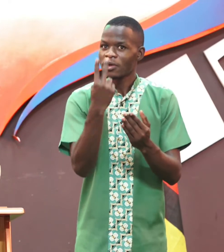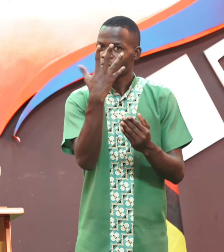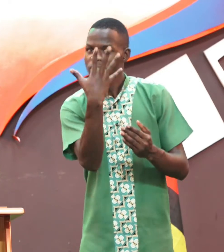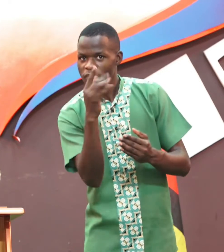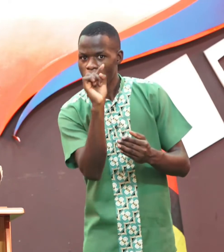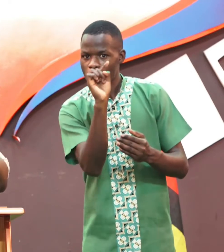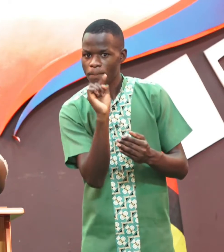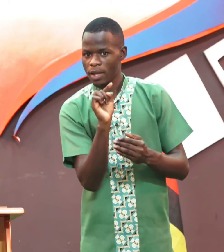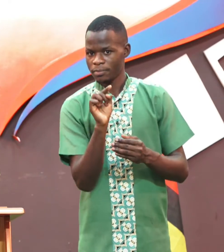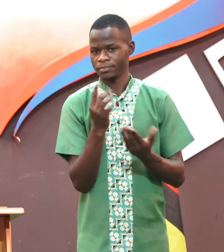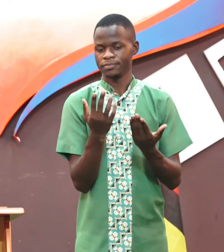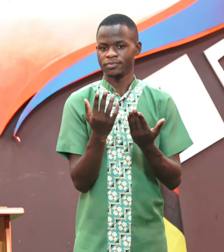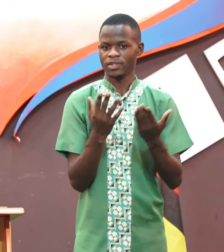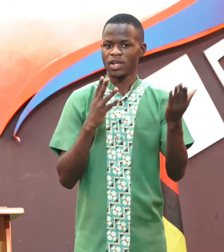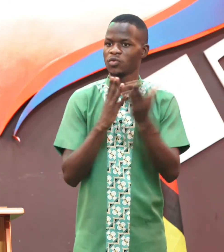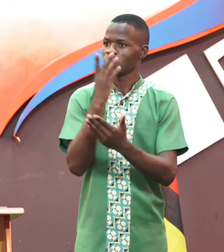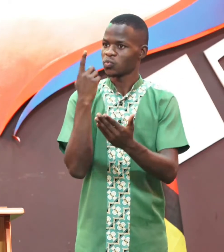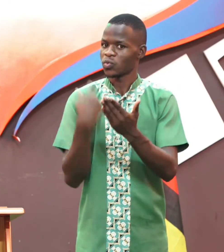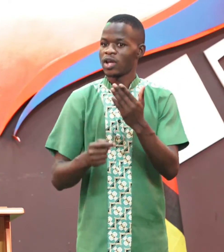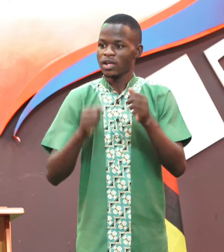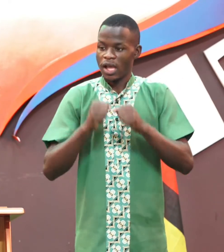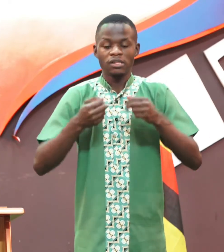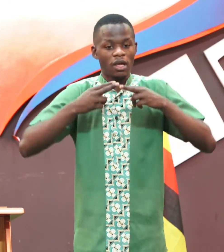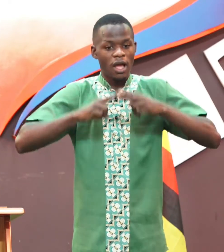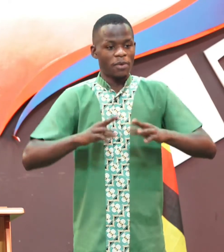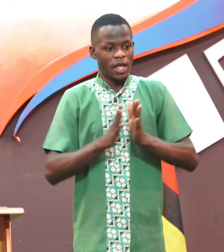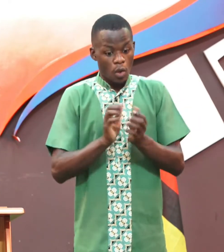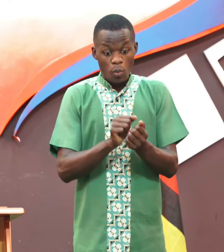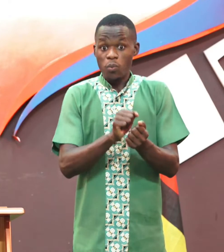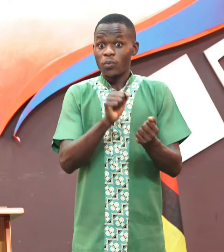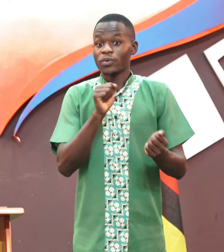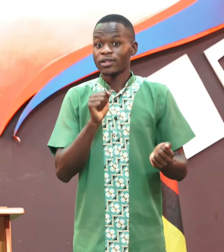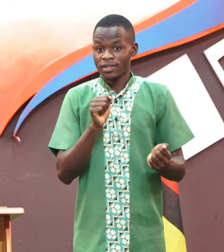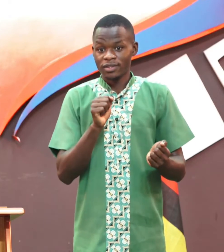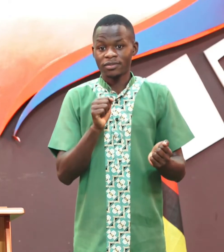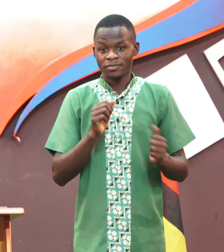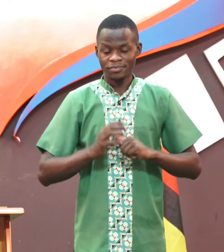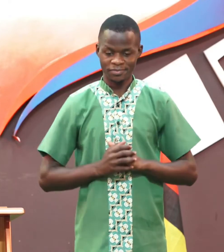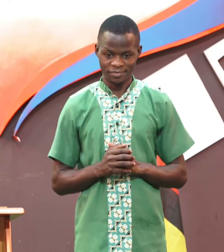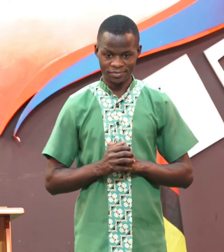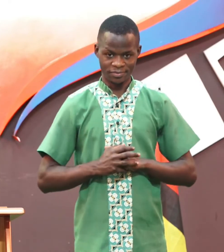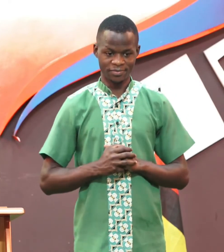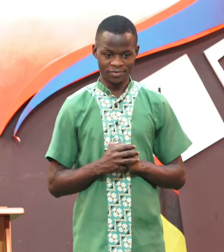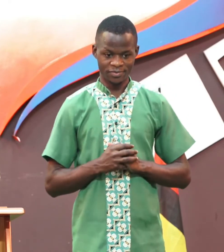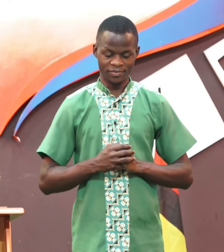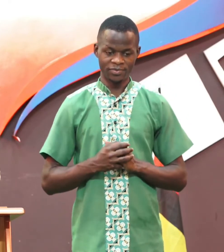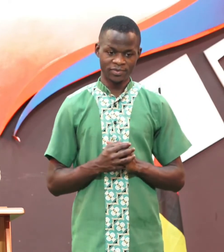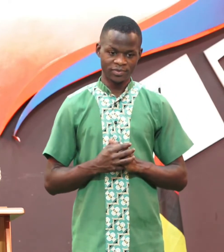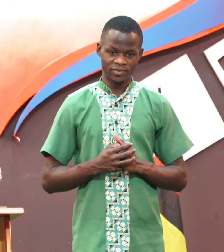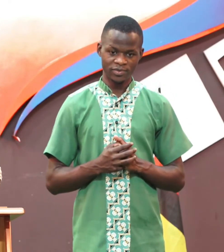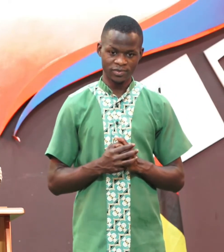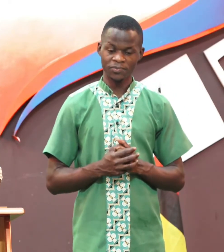2:25. Ekituufu kikyoli kigenda kuvaayo. In the 25th minute, the truth that is within you will emanate, will come